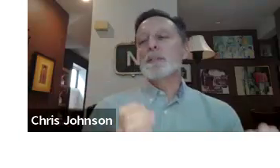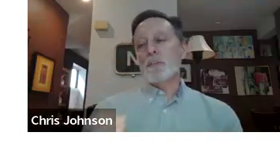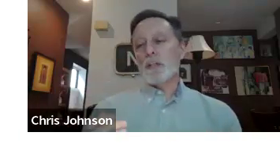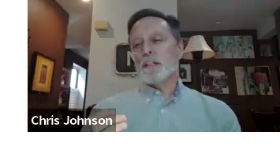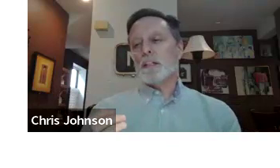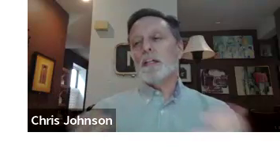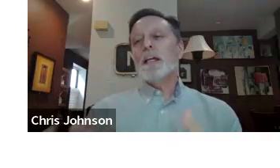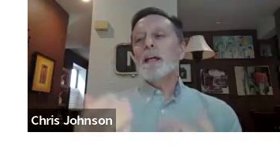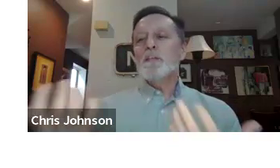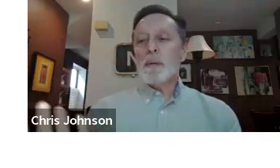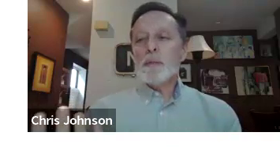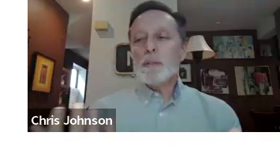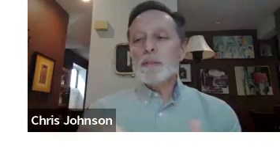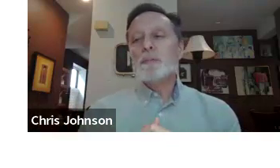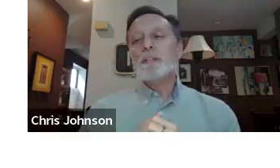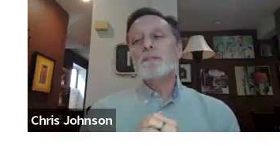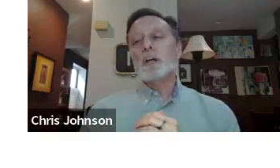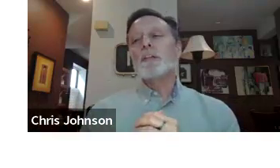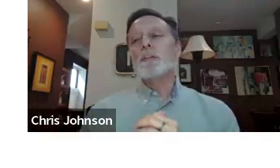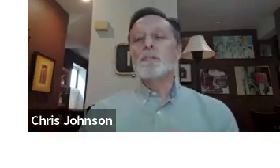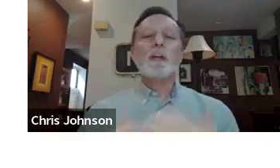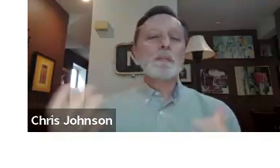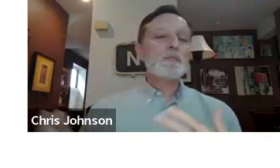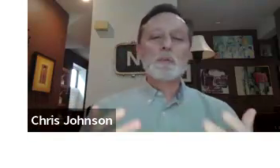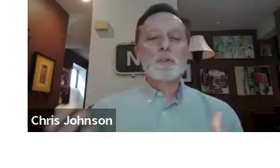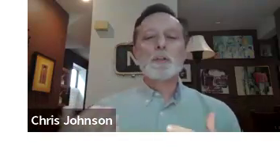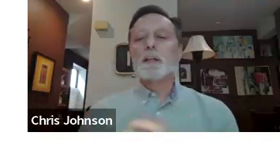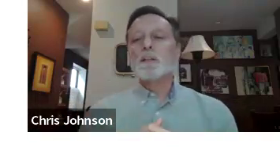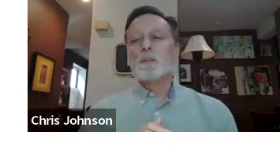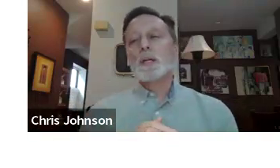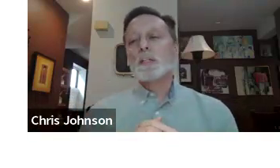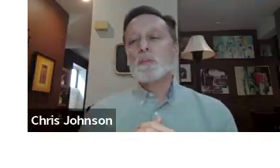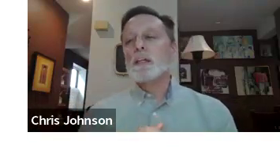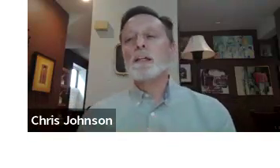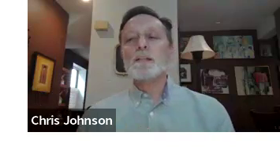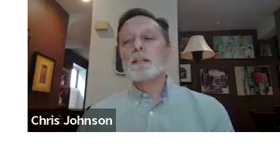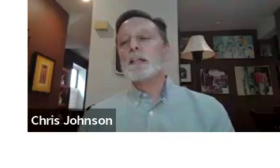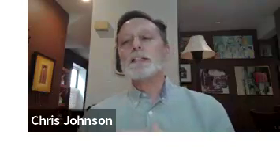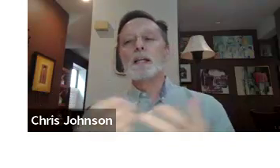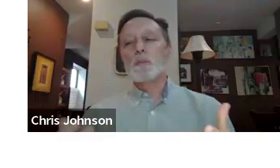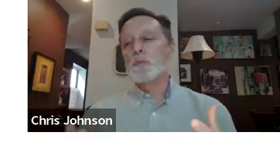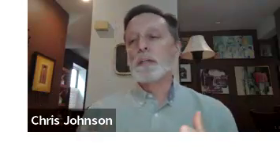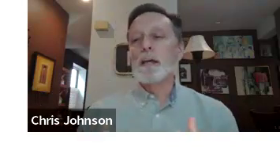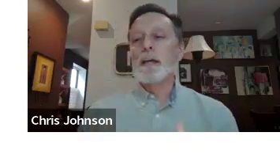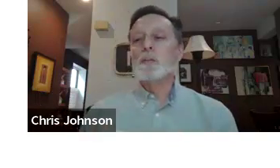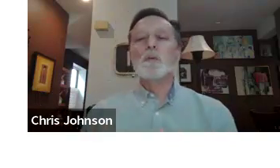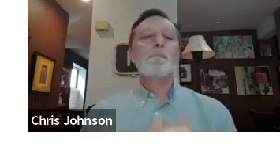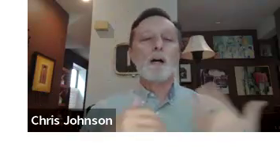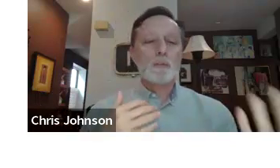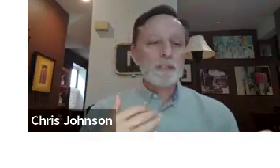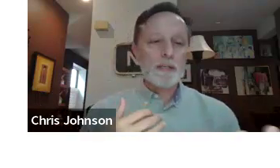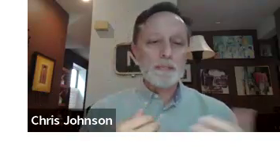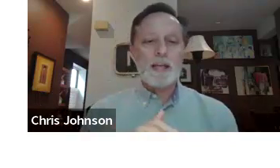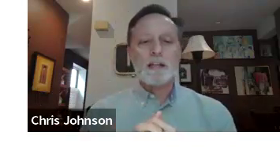know as Lloyd's of London. And you've probably heard of Lloyd's of London. They're famous for insuring strange things like a dancer's legs